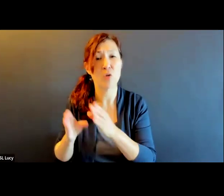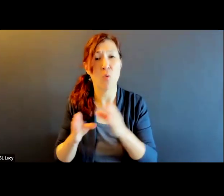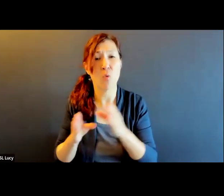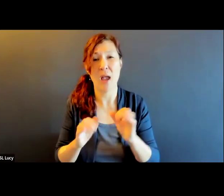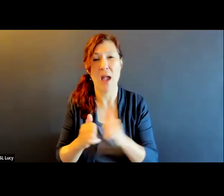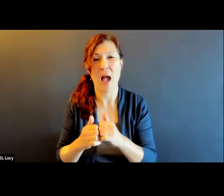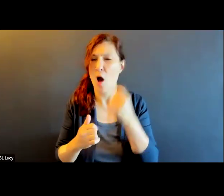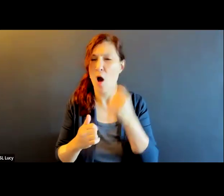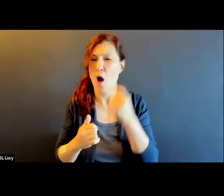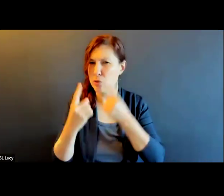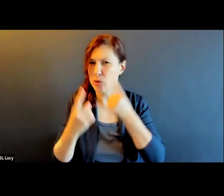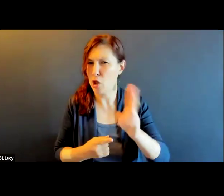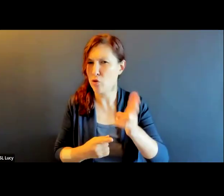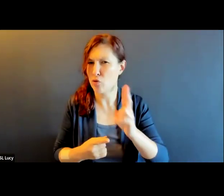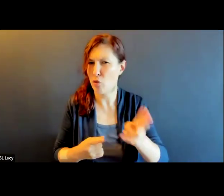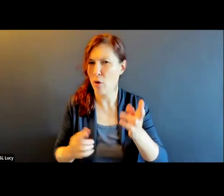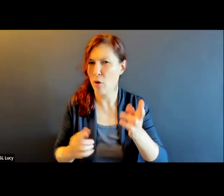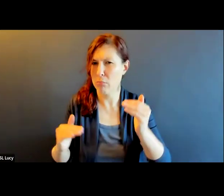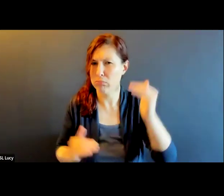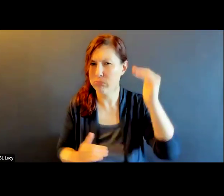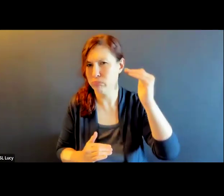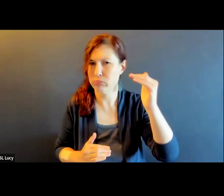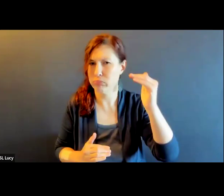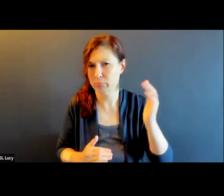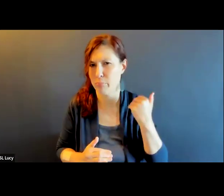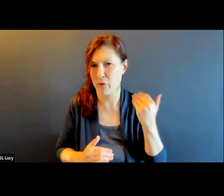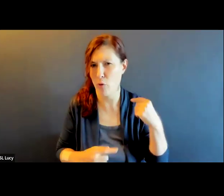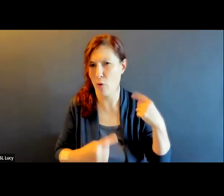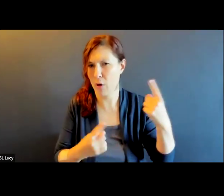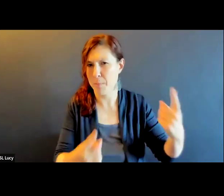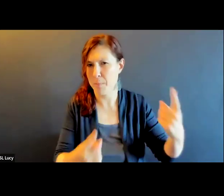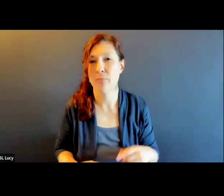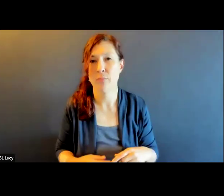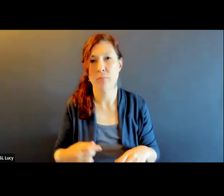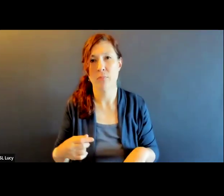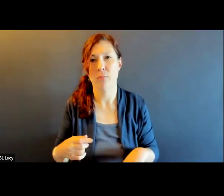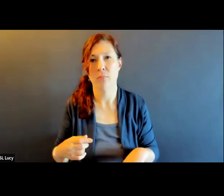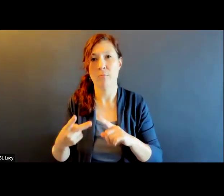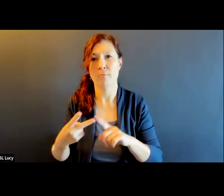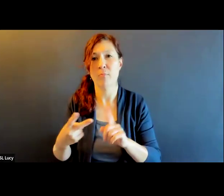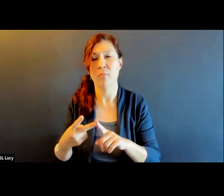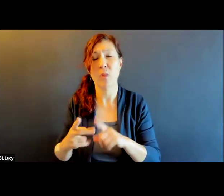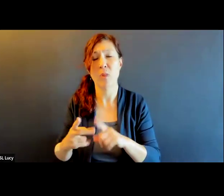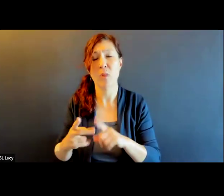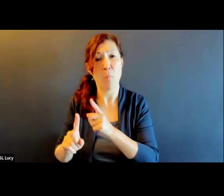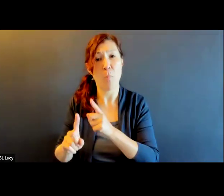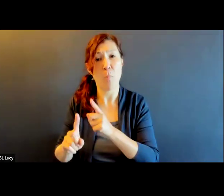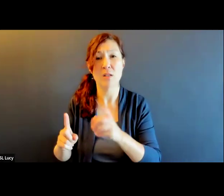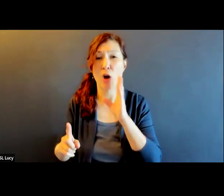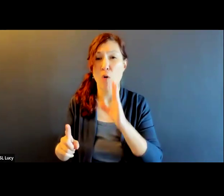historical disparities amongst schools. And there is a perception that points incentivize the families to